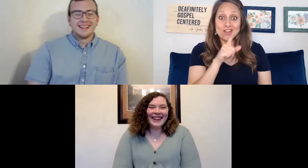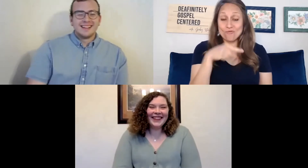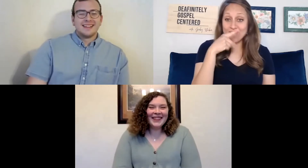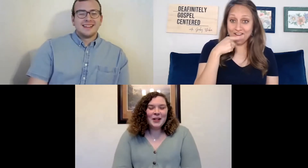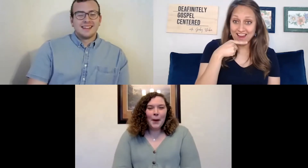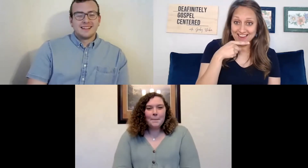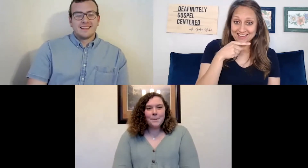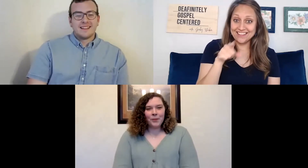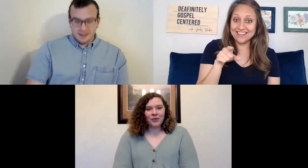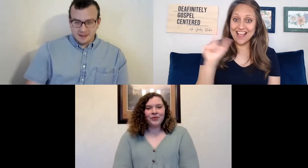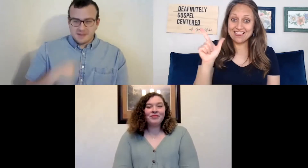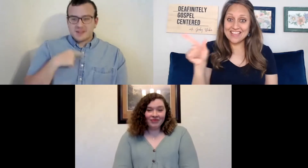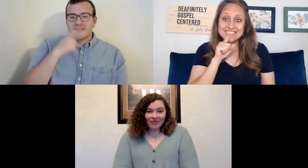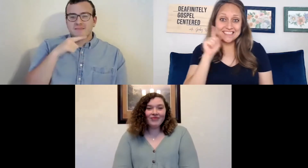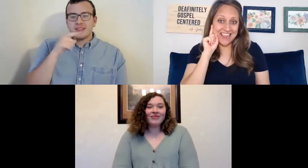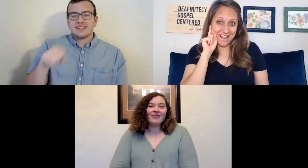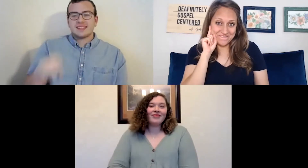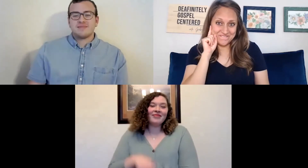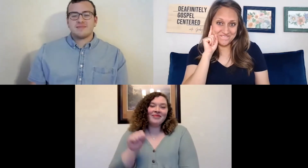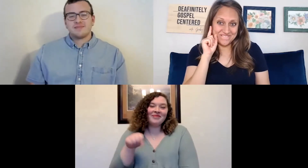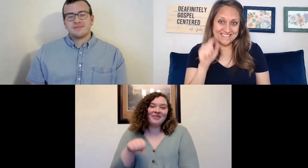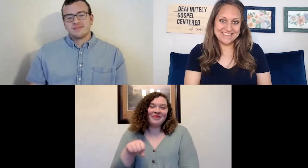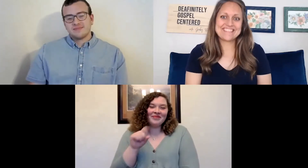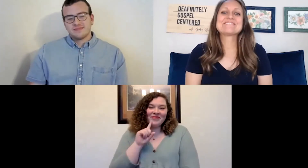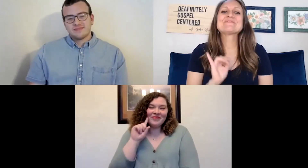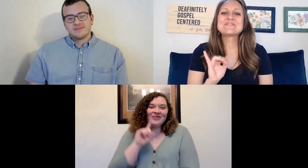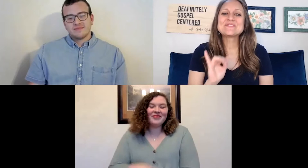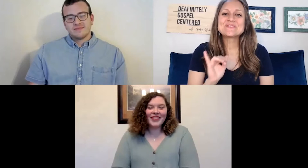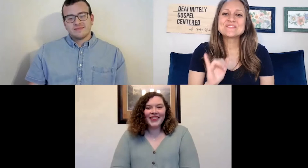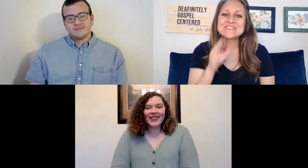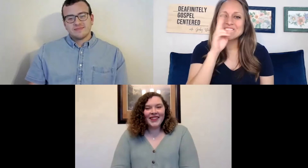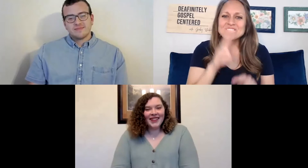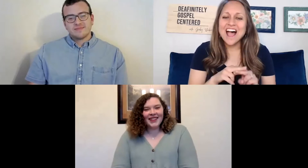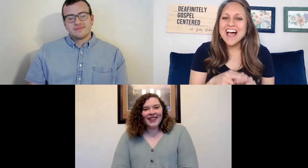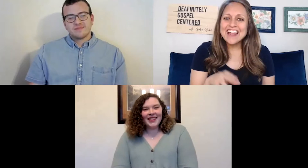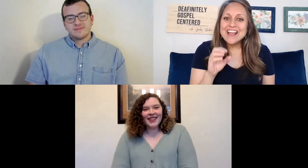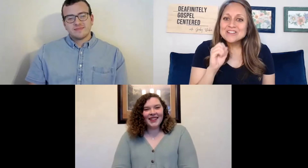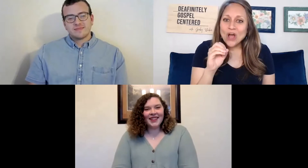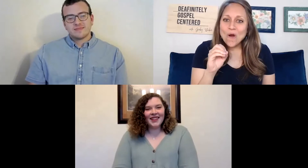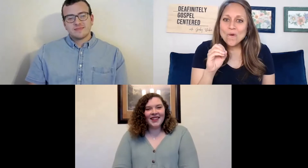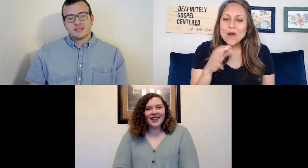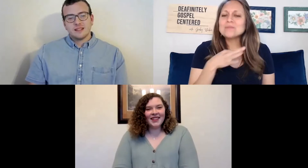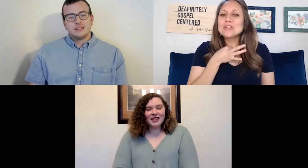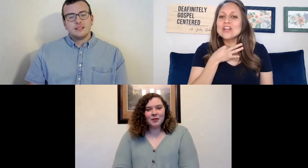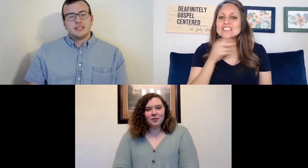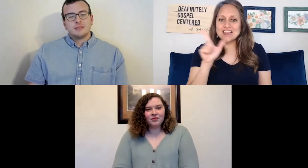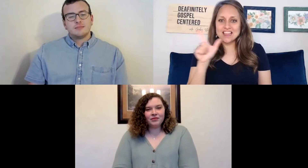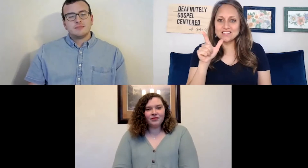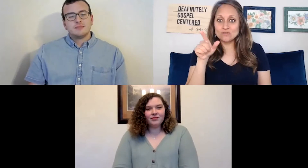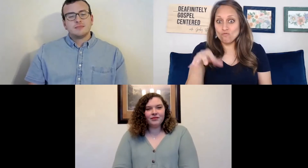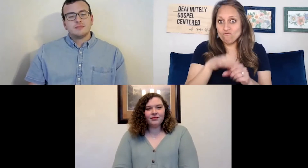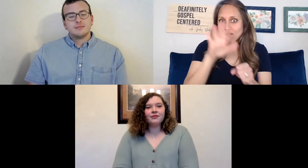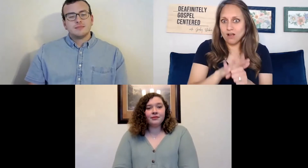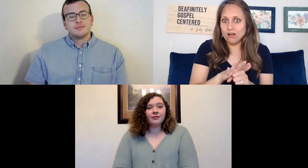funny. So, Dakota, you're hearing, right? Yeah, and Lexi, you're deaf. That's right. I'm deaf. Okay, how fun is that? So,